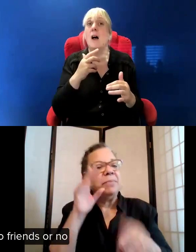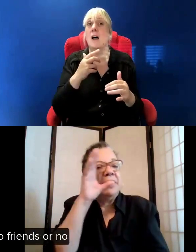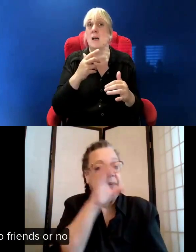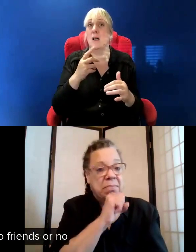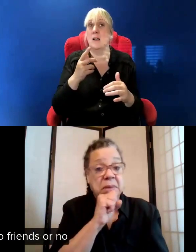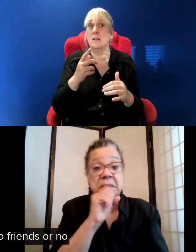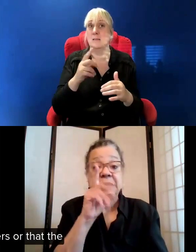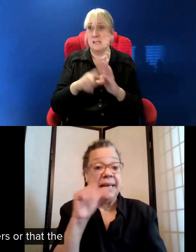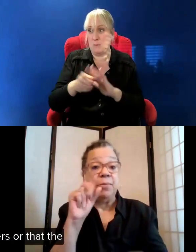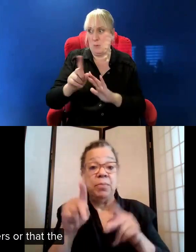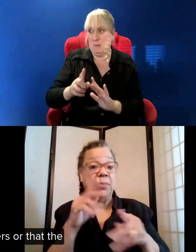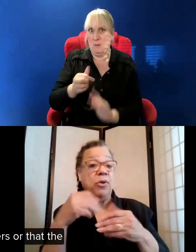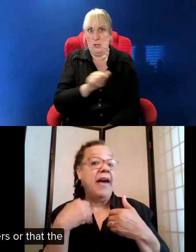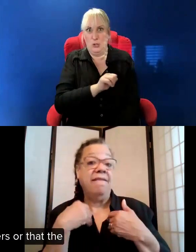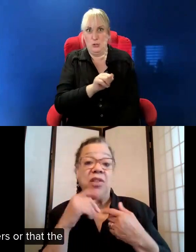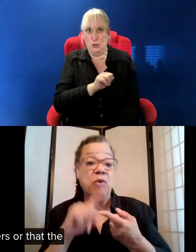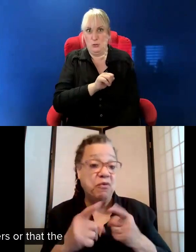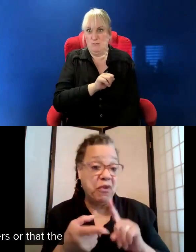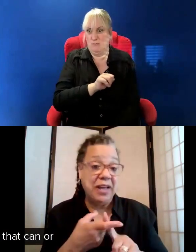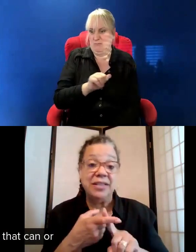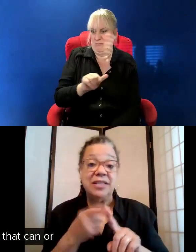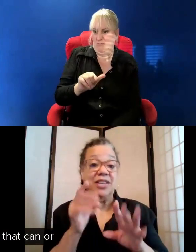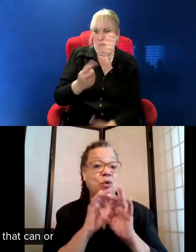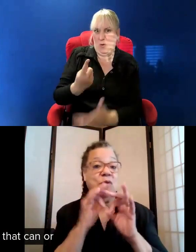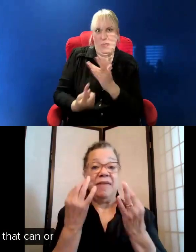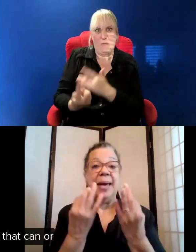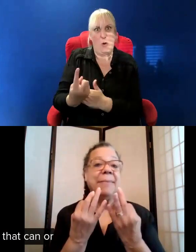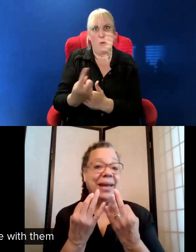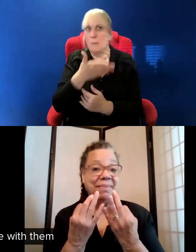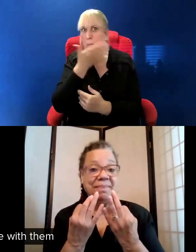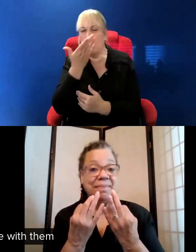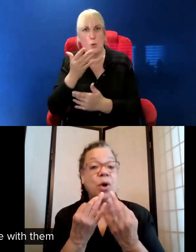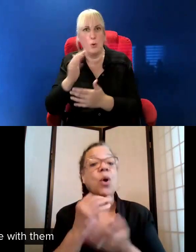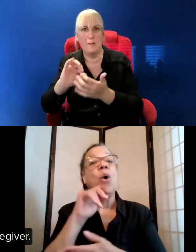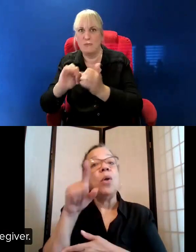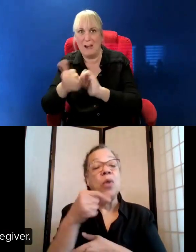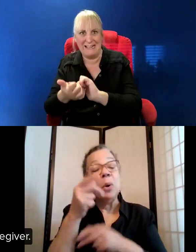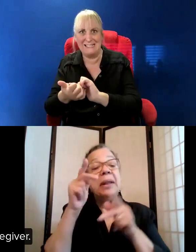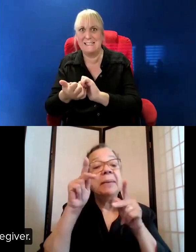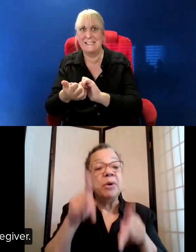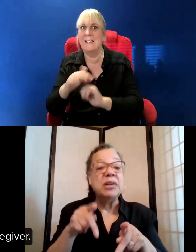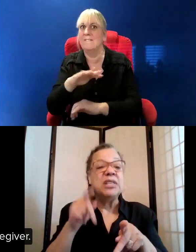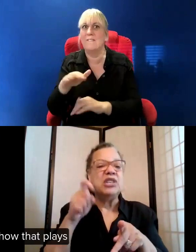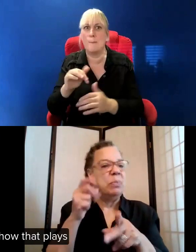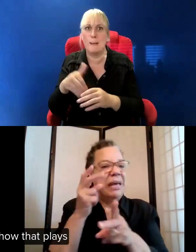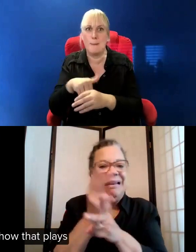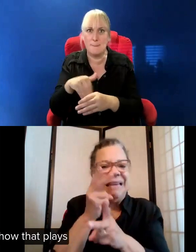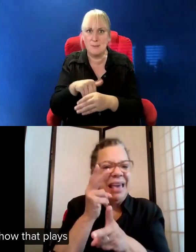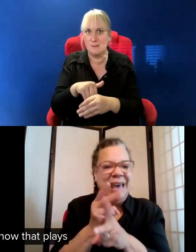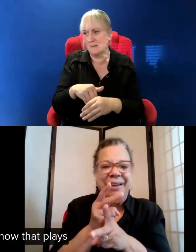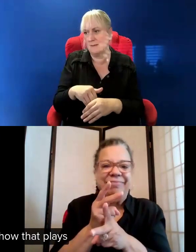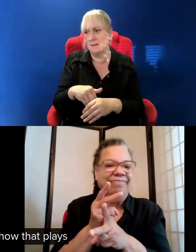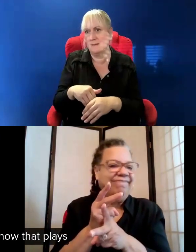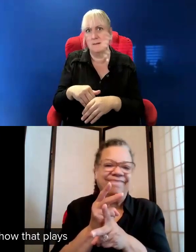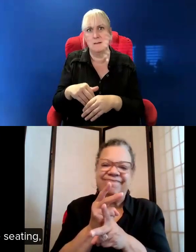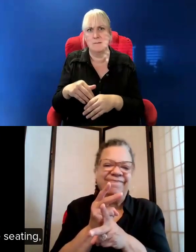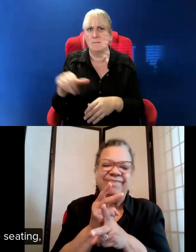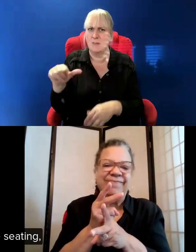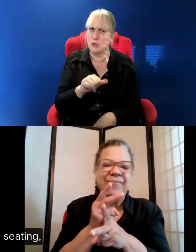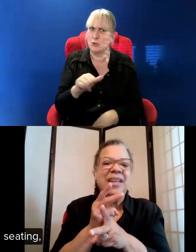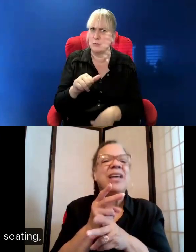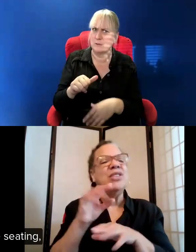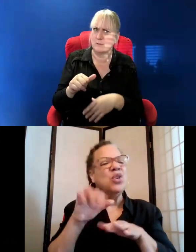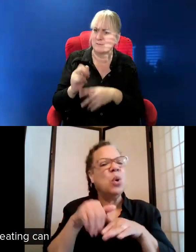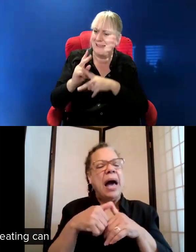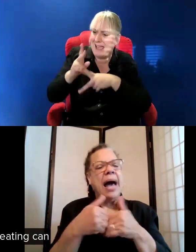people have no friends or no family members, or that the only person that can or should come with them is a caregiver. And then also how that plays out in